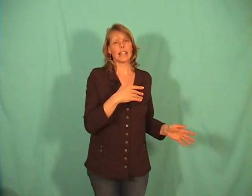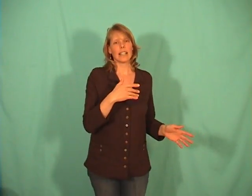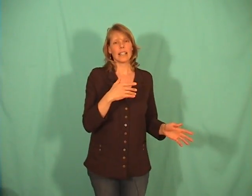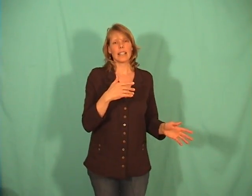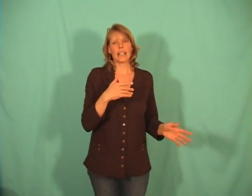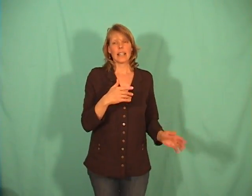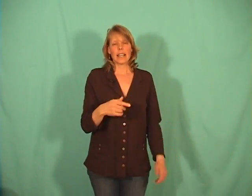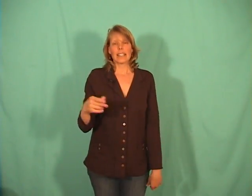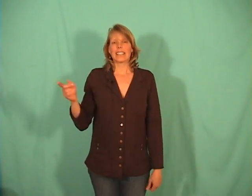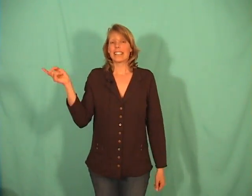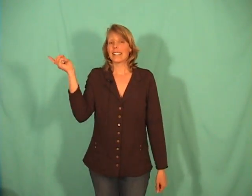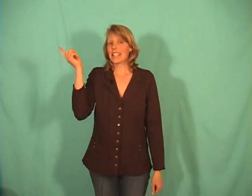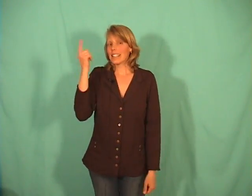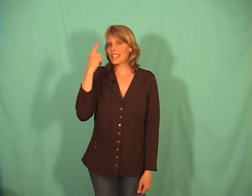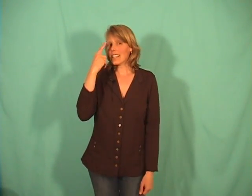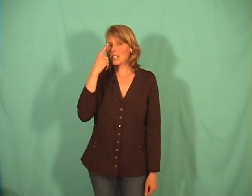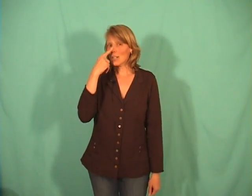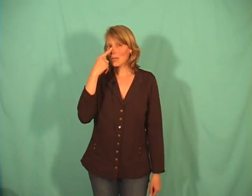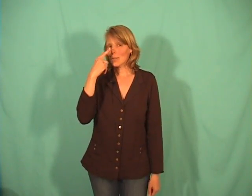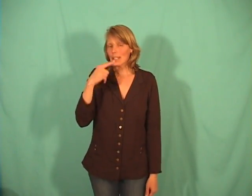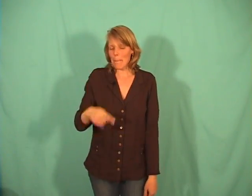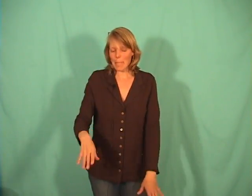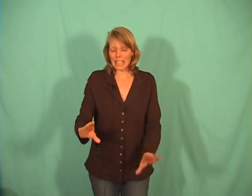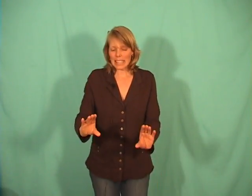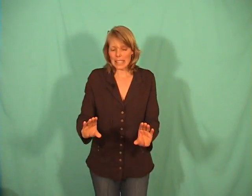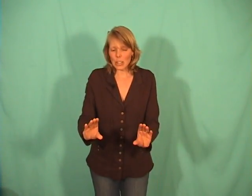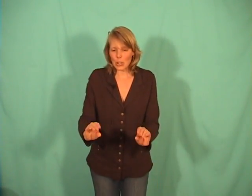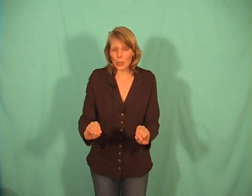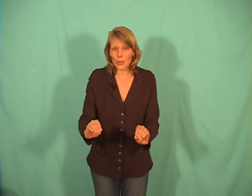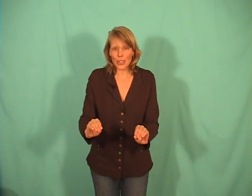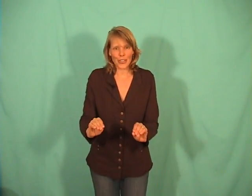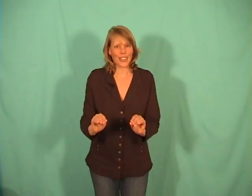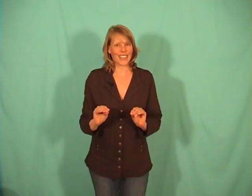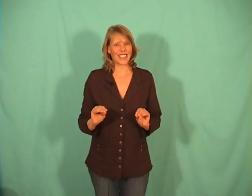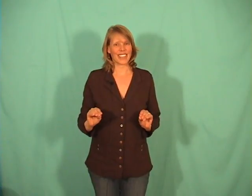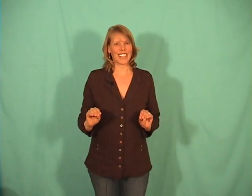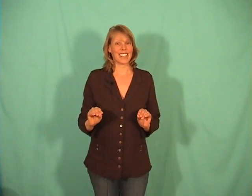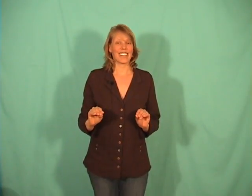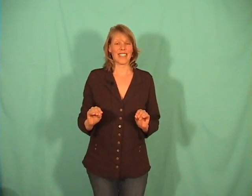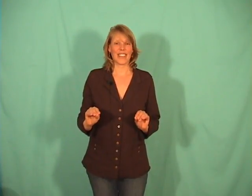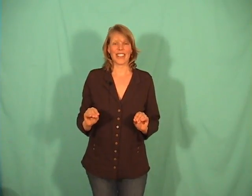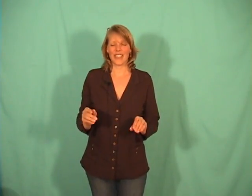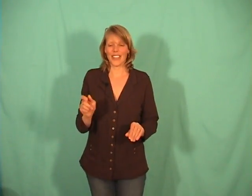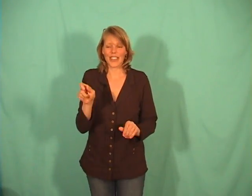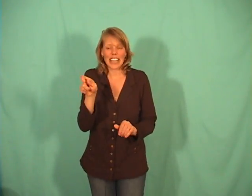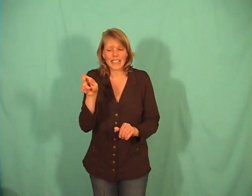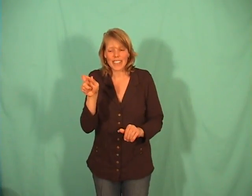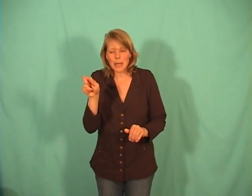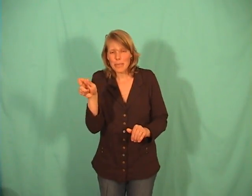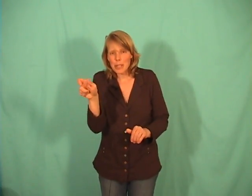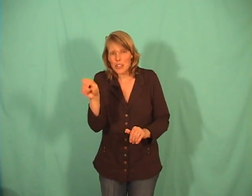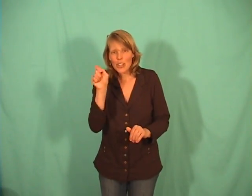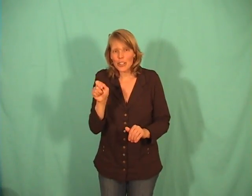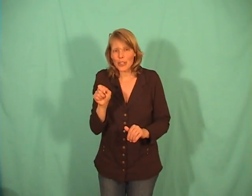It stings the nose and bites the toes, and kids love it when you kind of like pinch their nose